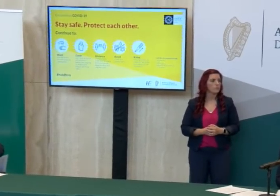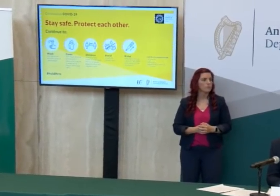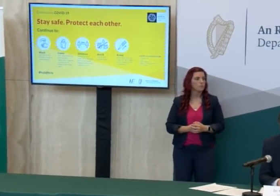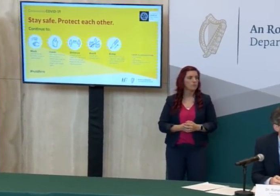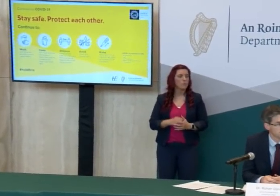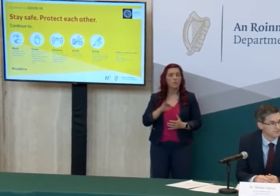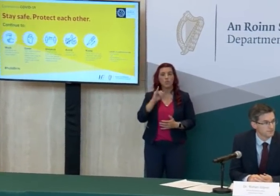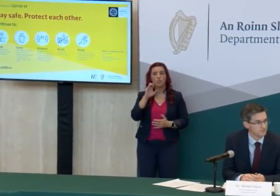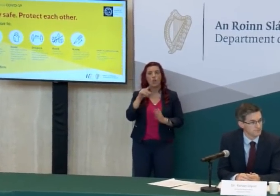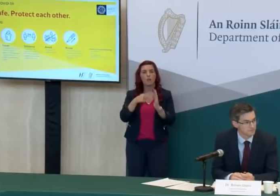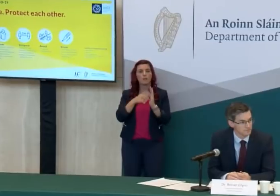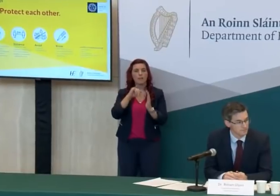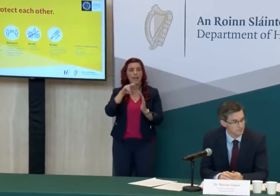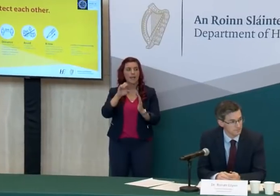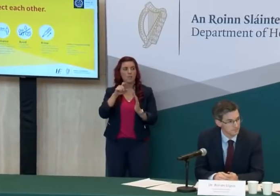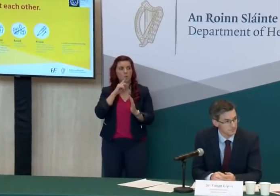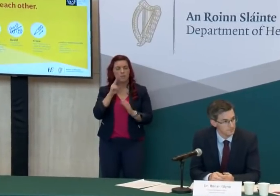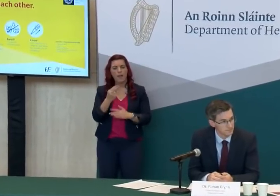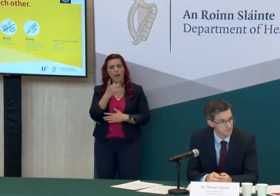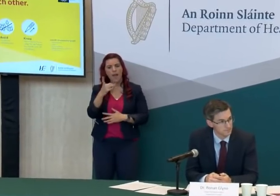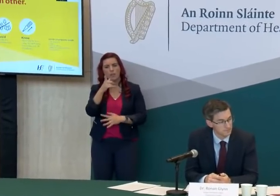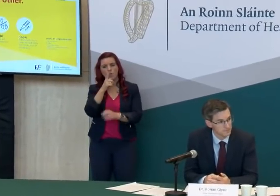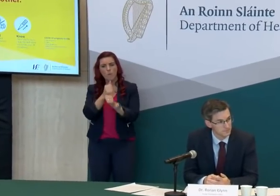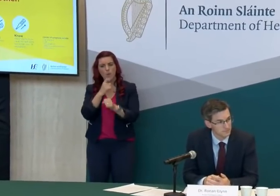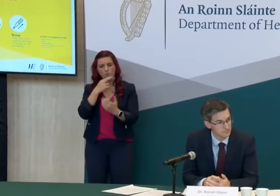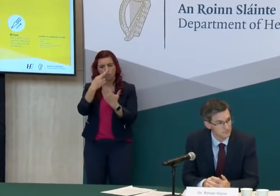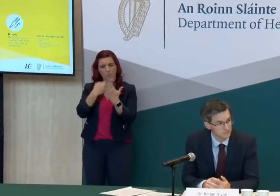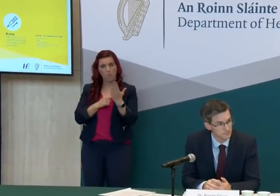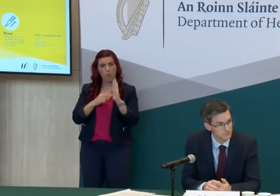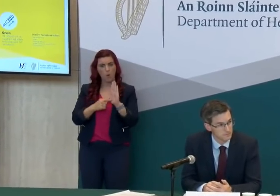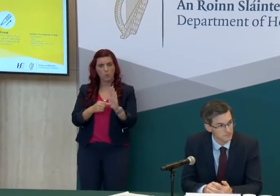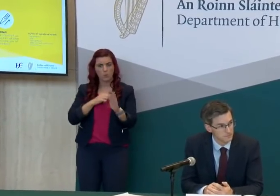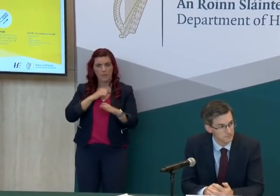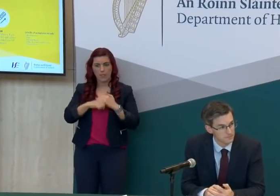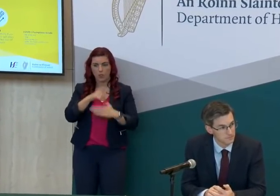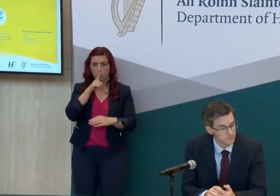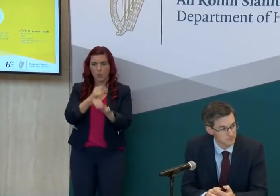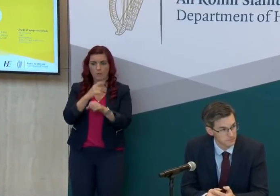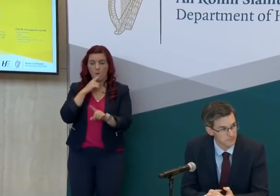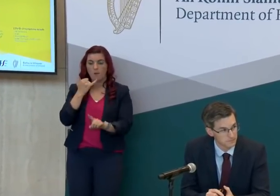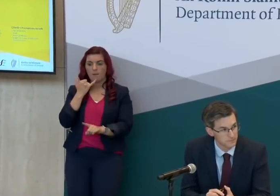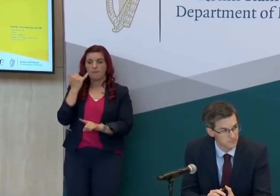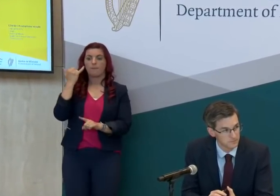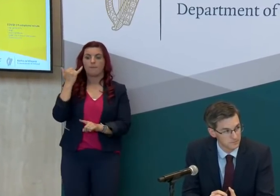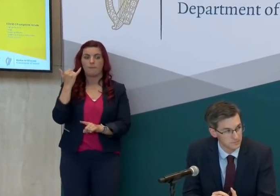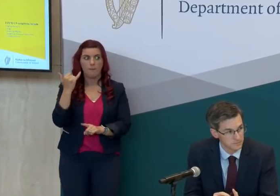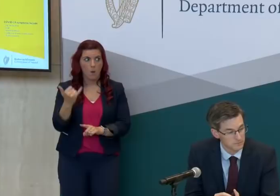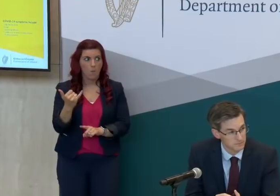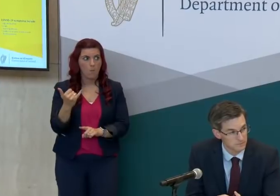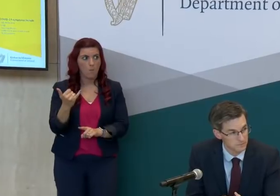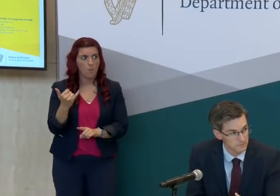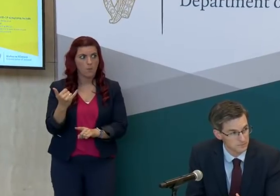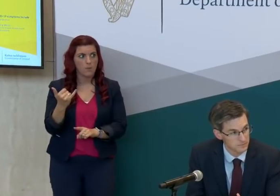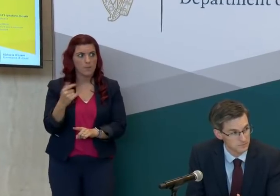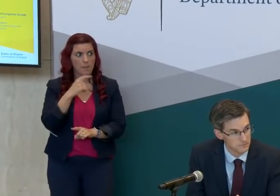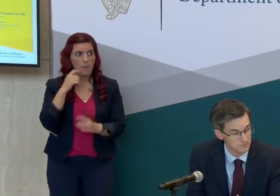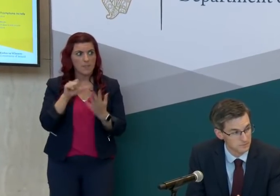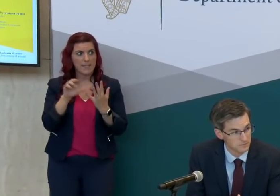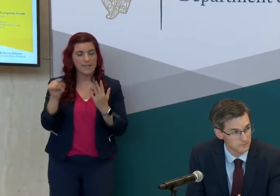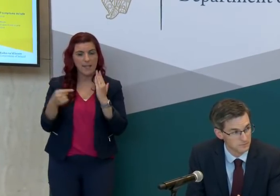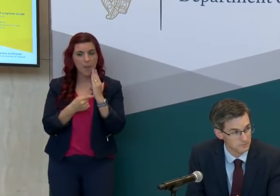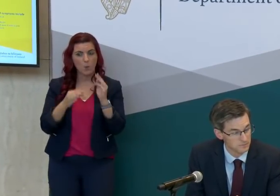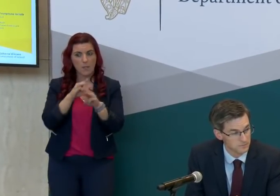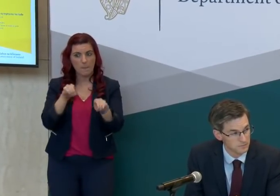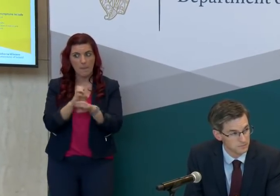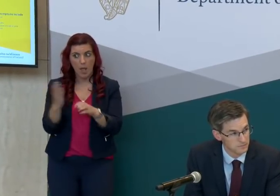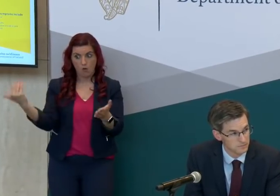in the Journal.ie. Dr. Glynn, I just want to ask you about the report today in relation to follow-up calls for people coming into the country. It was reported today there was plus 60,000 people came in between the